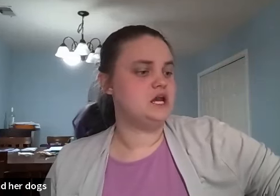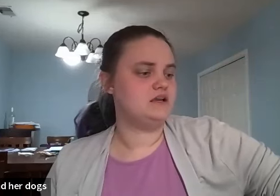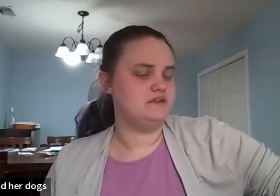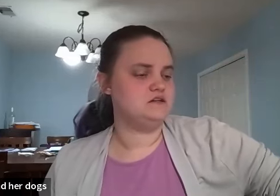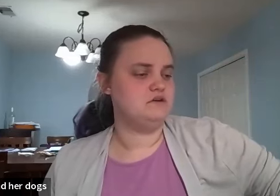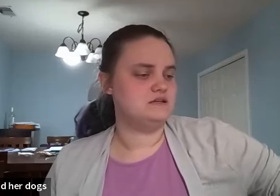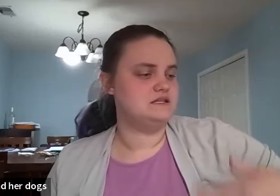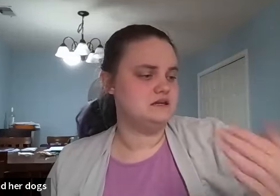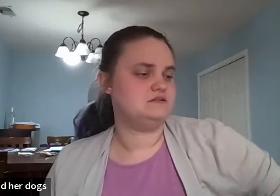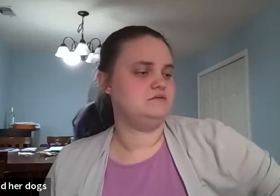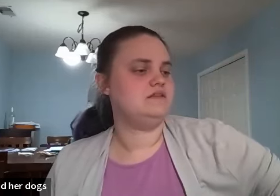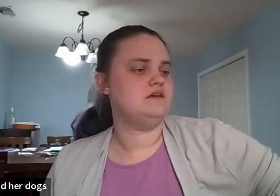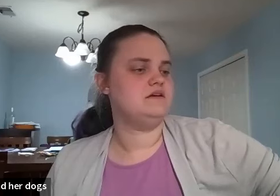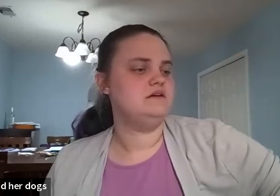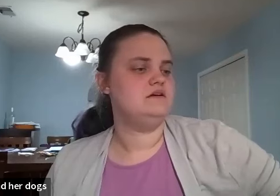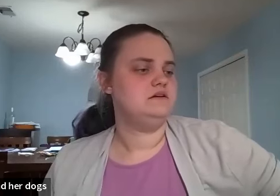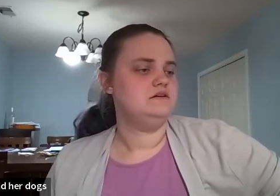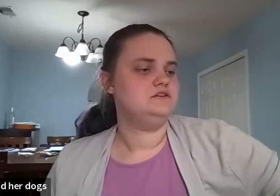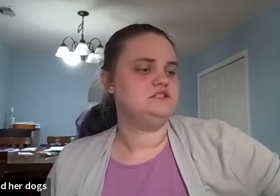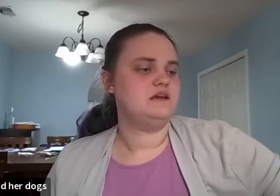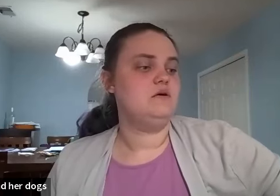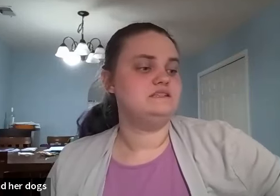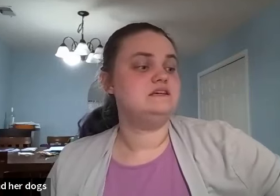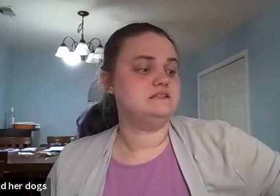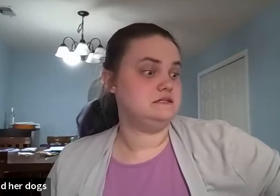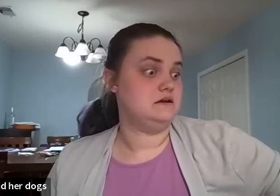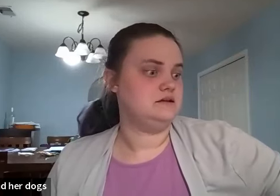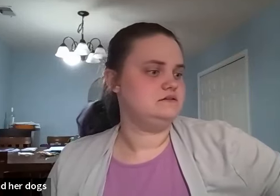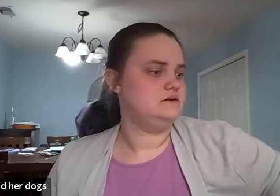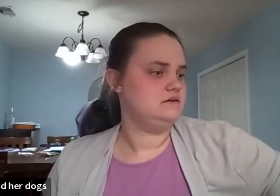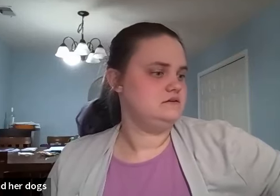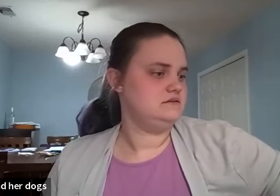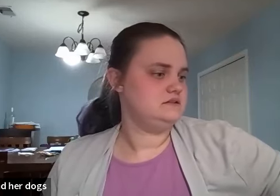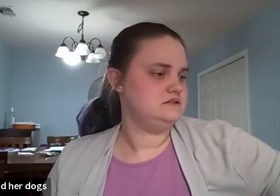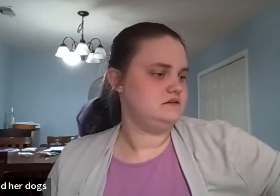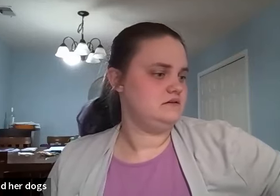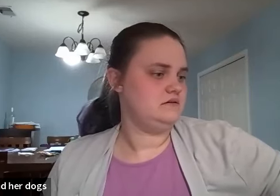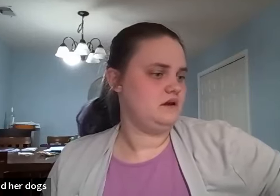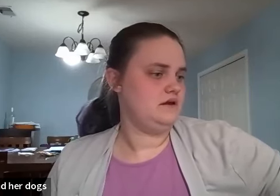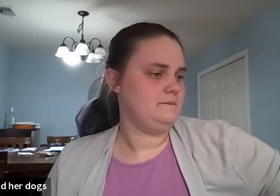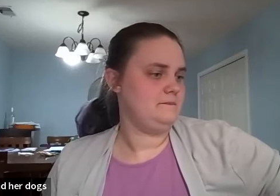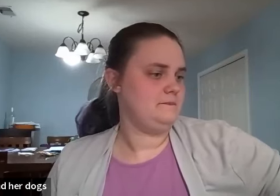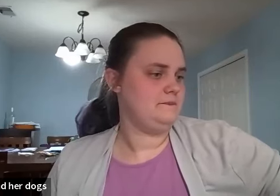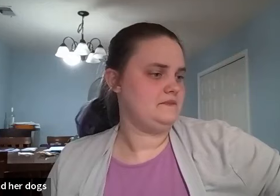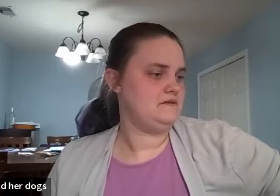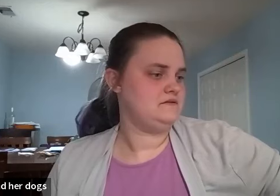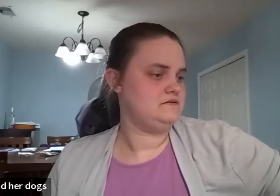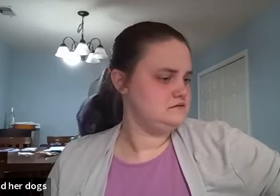check and then tell you guys next week than just say, oh, it's this and it's not. Let's see. Okay.